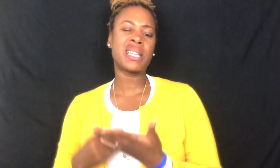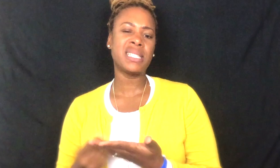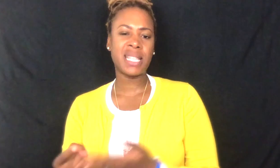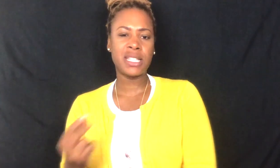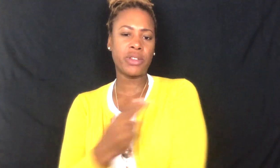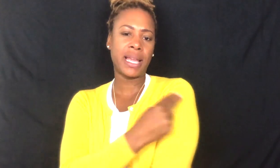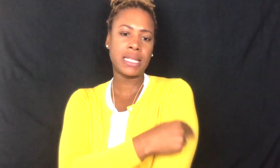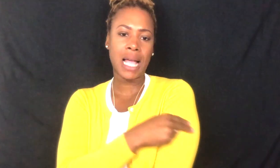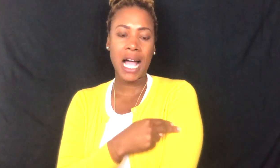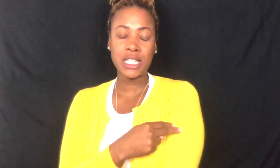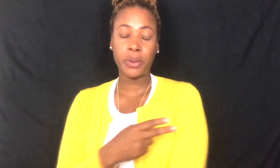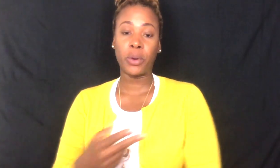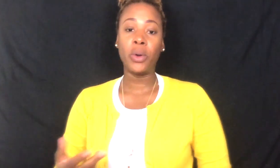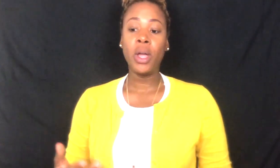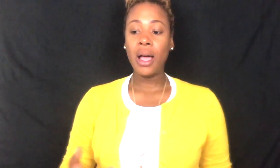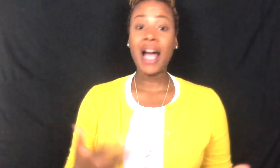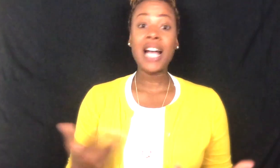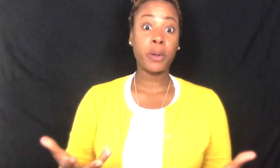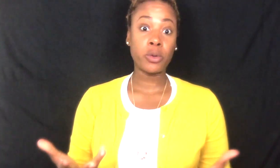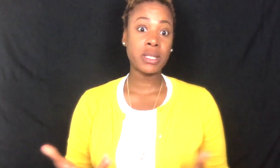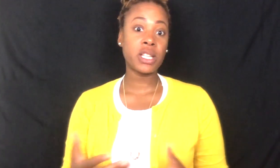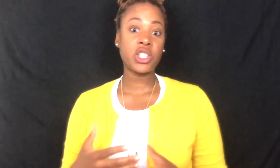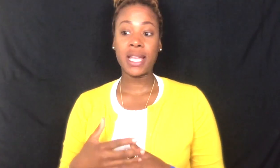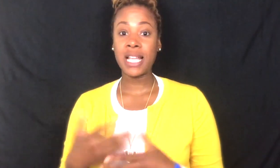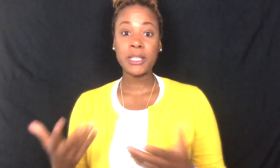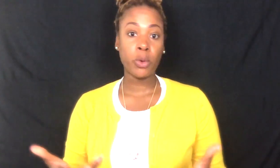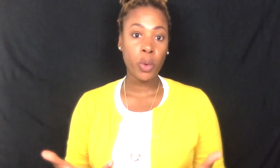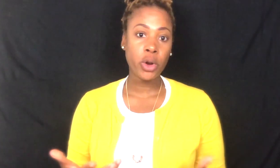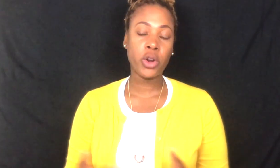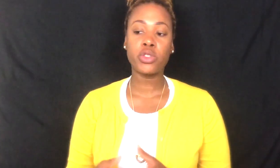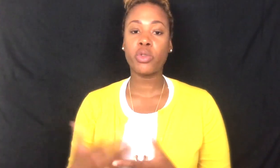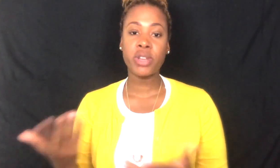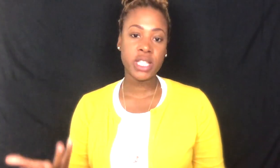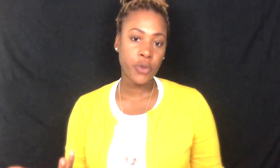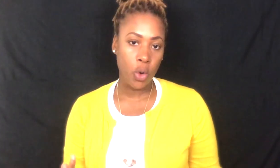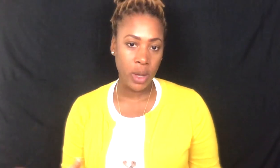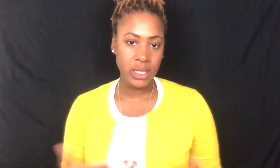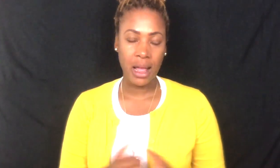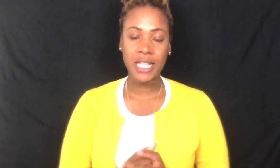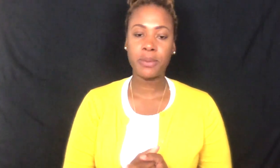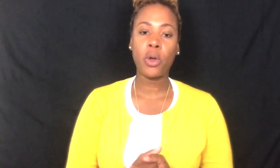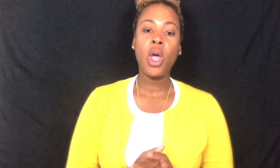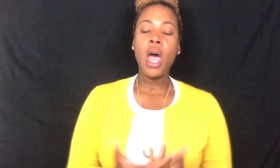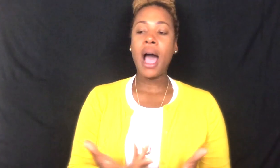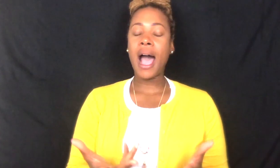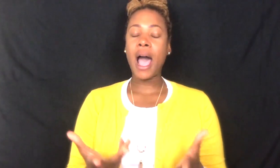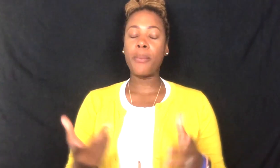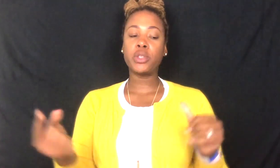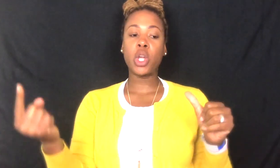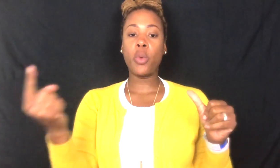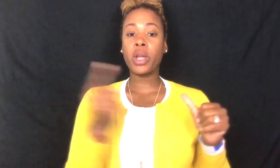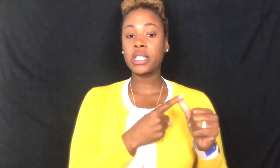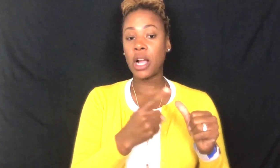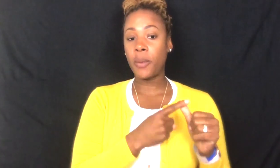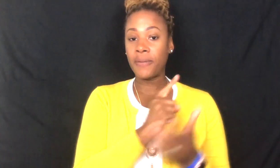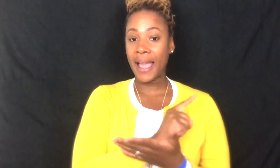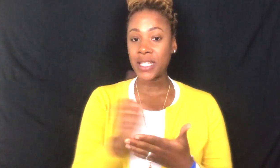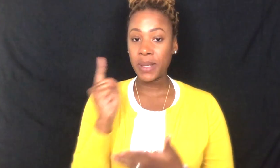things related to hospitals, such as hospital workers or reasons for going to the hospital. So we're going to start with last week's